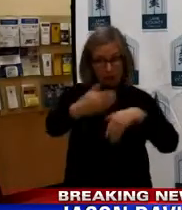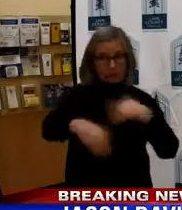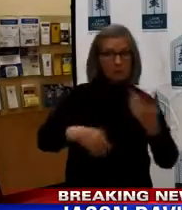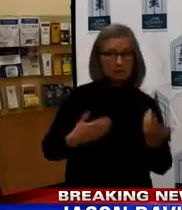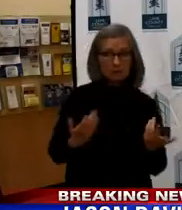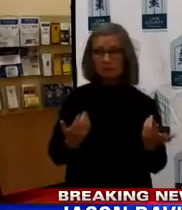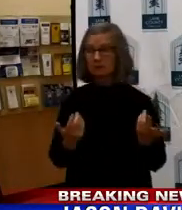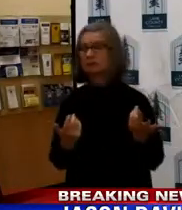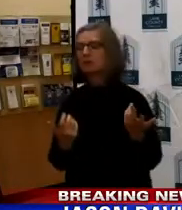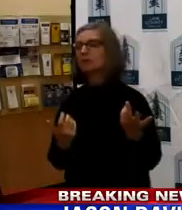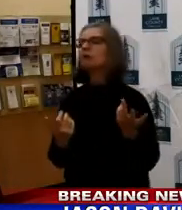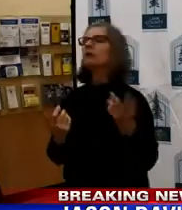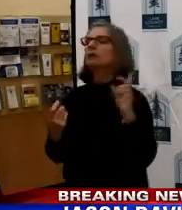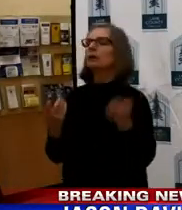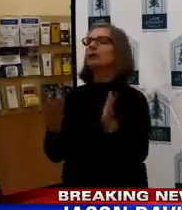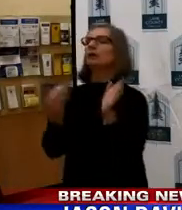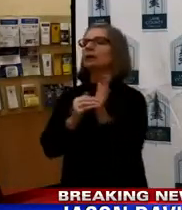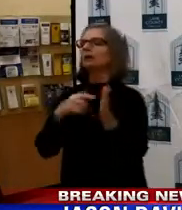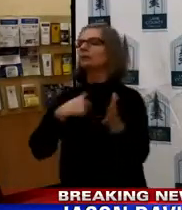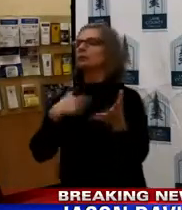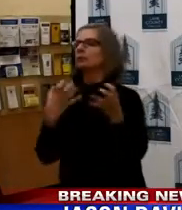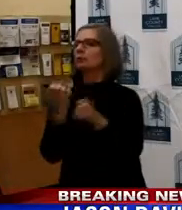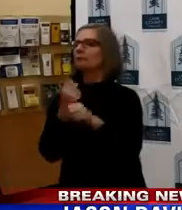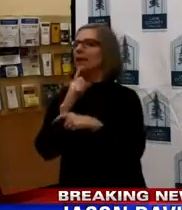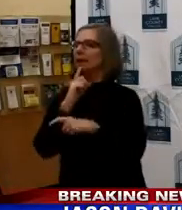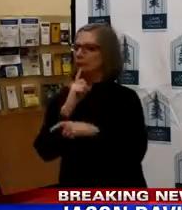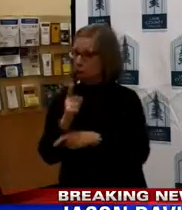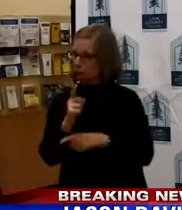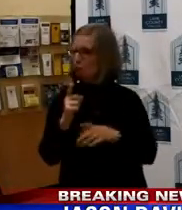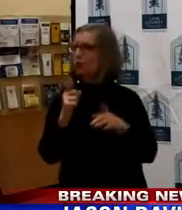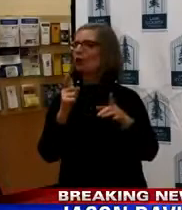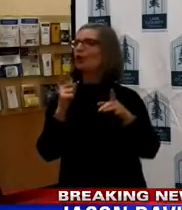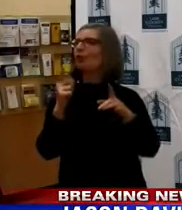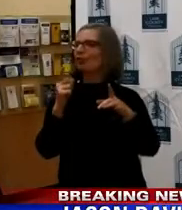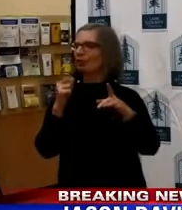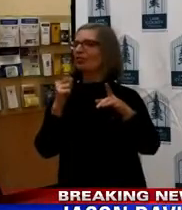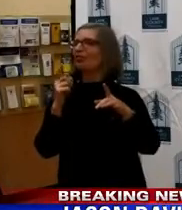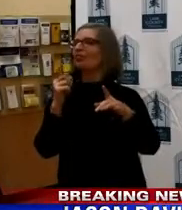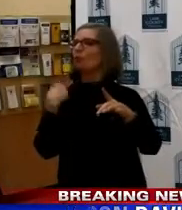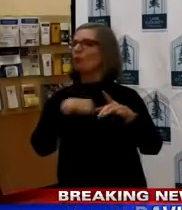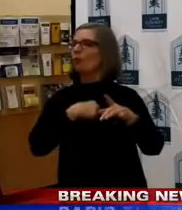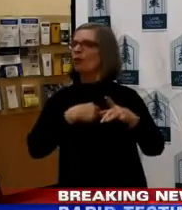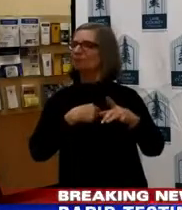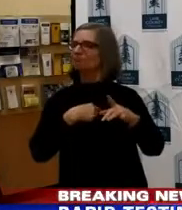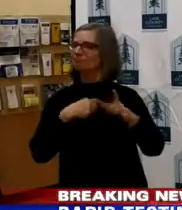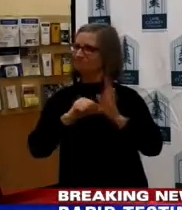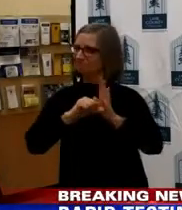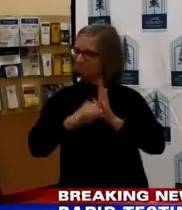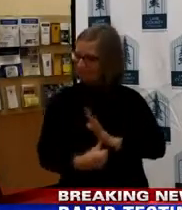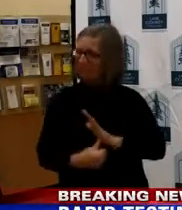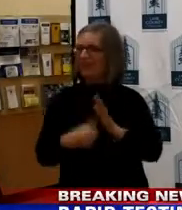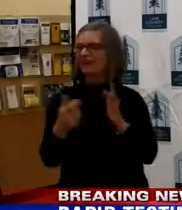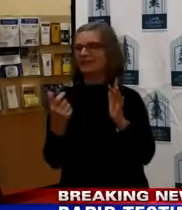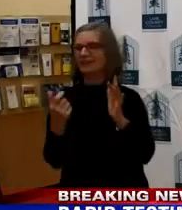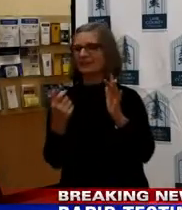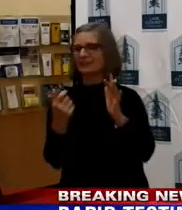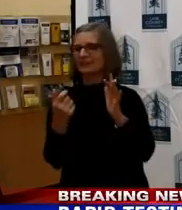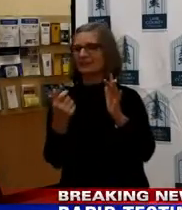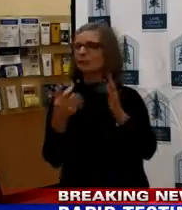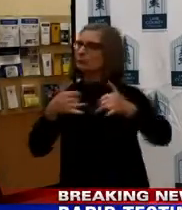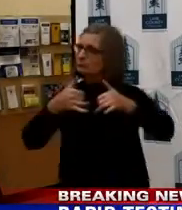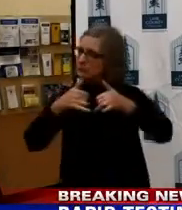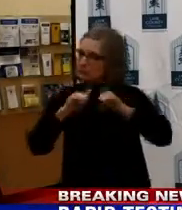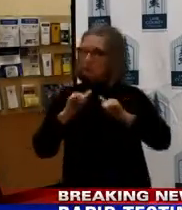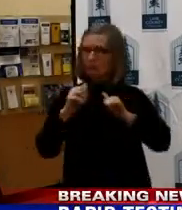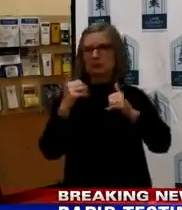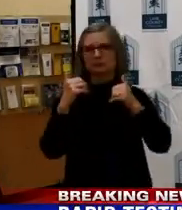and shortages, I want to make sure that we have that caveat, that disclaimer in there, that there still are the shortages